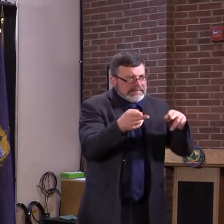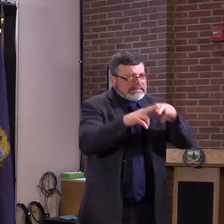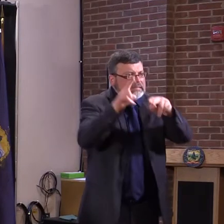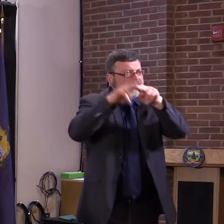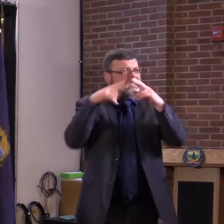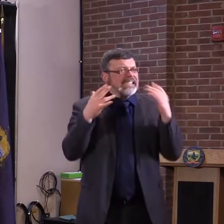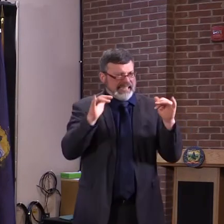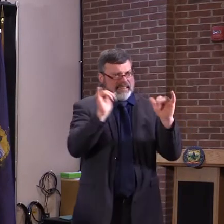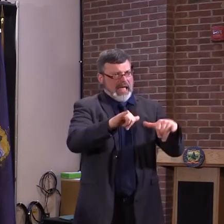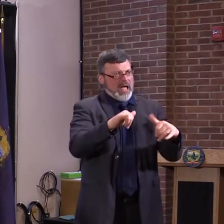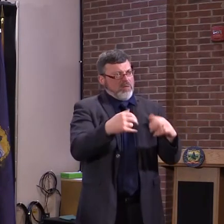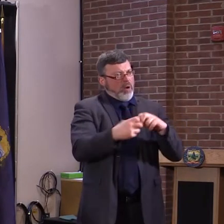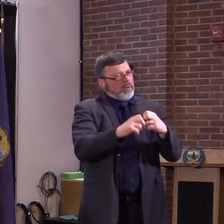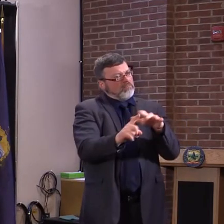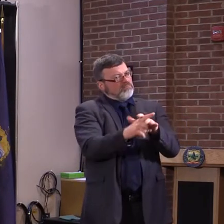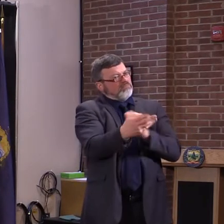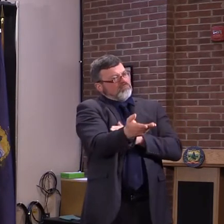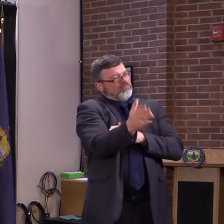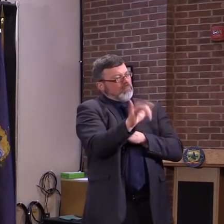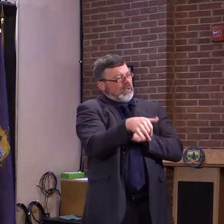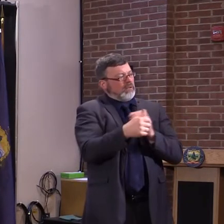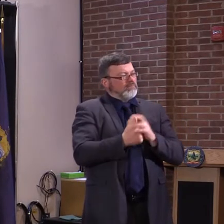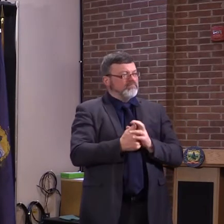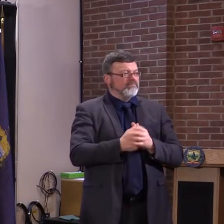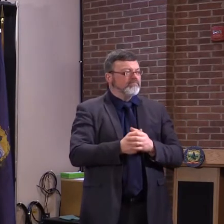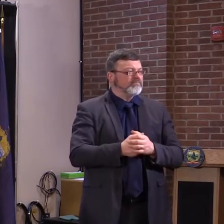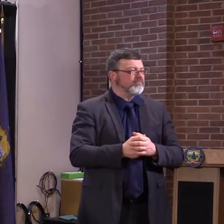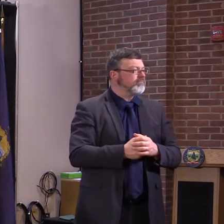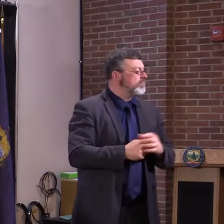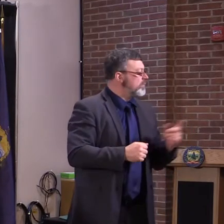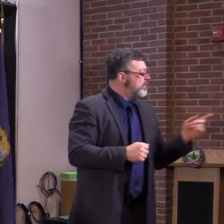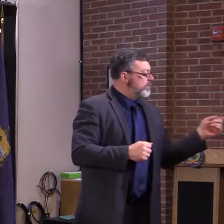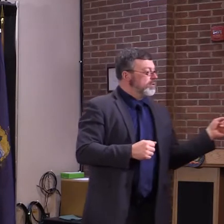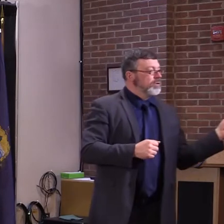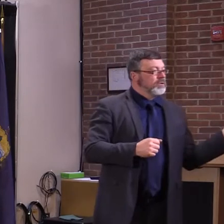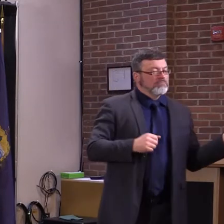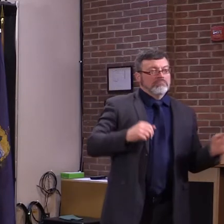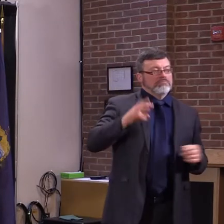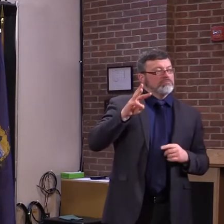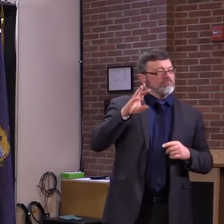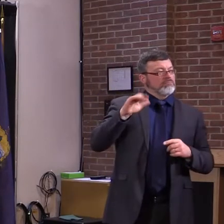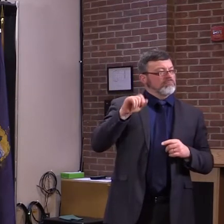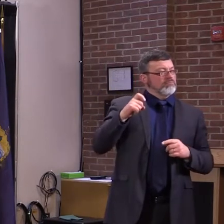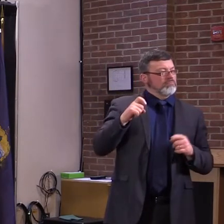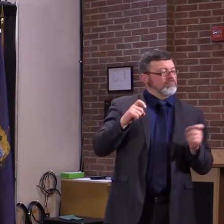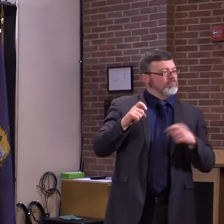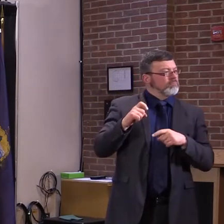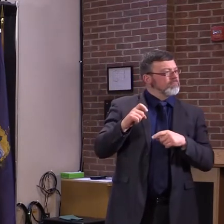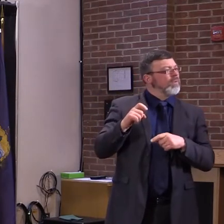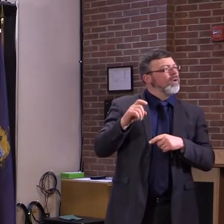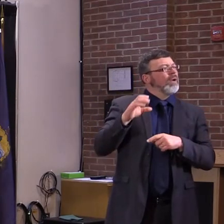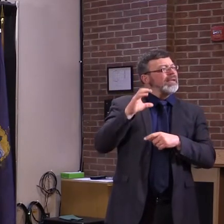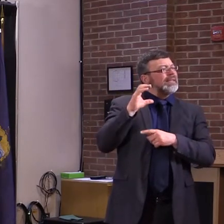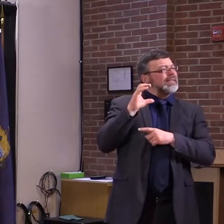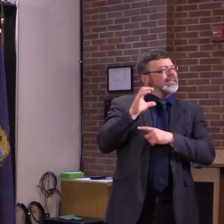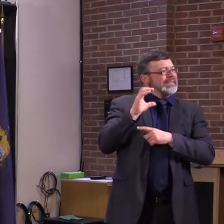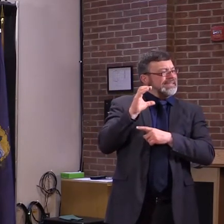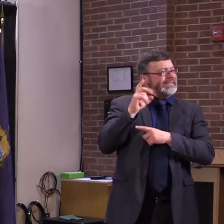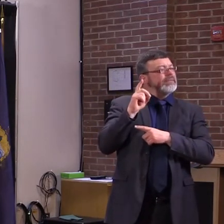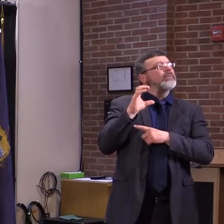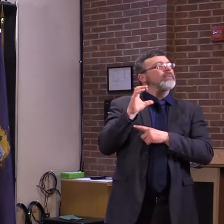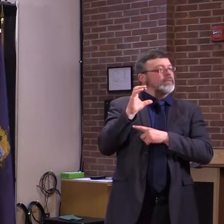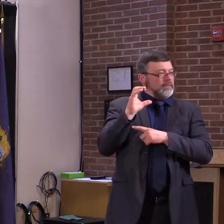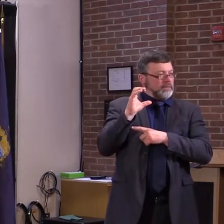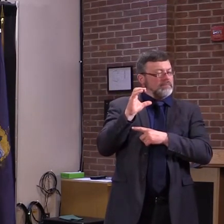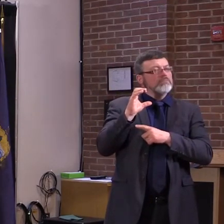question as well, if I may, to the CDC study that you were talking about earlier in your opening remarks. Did that, did some of